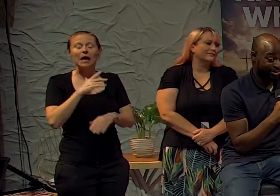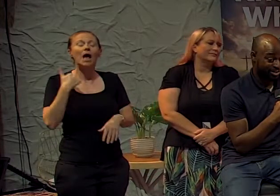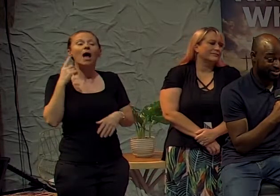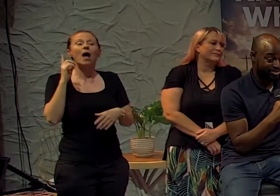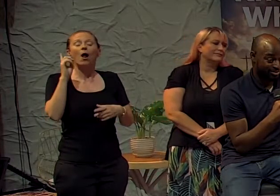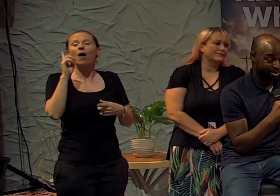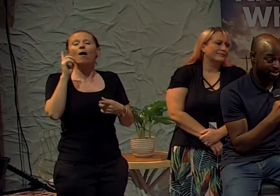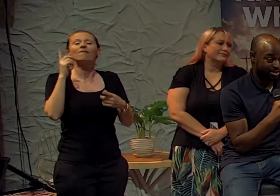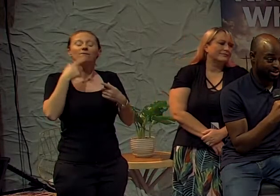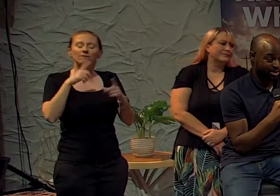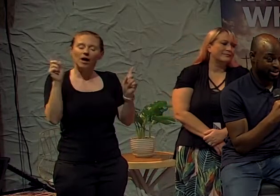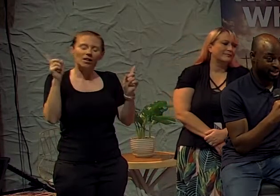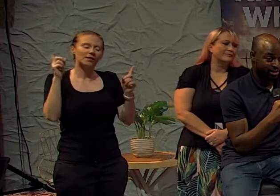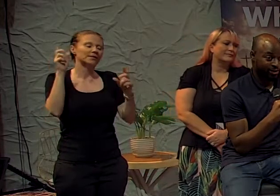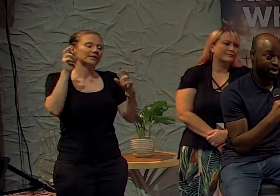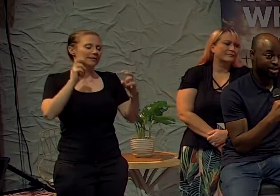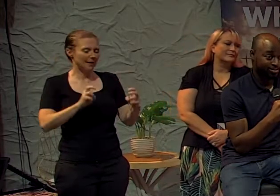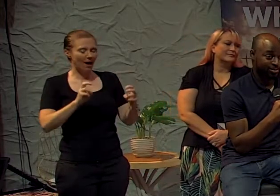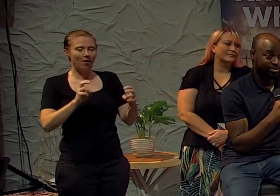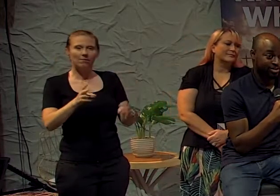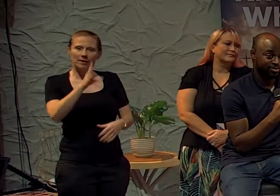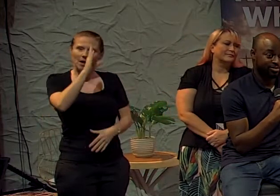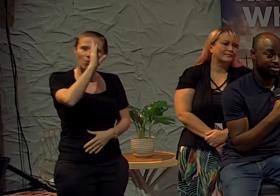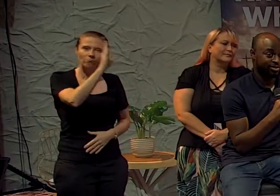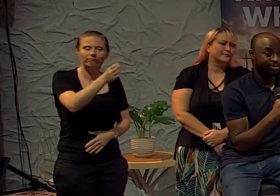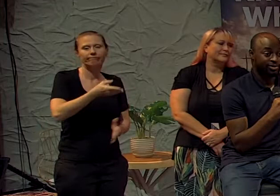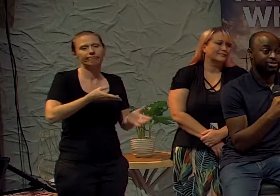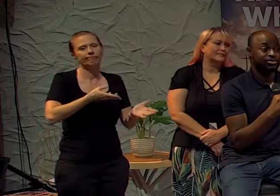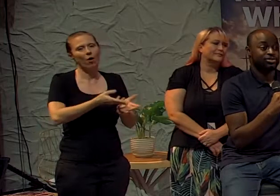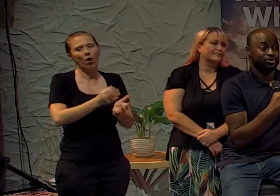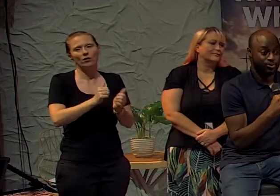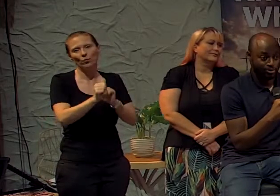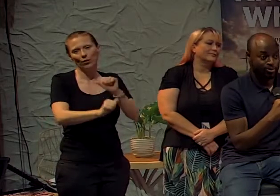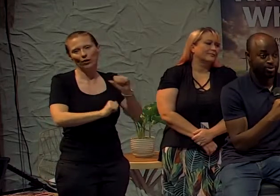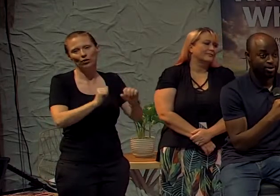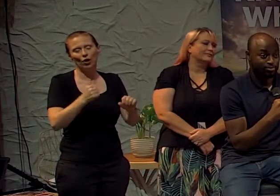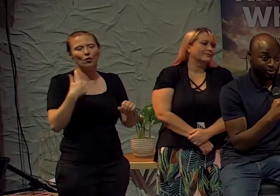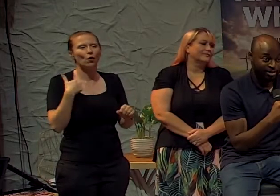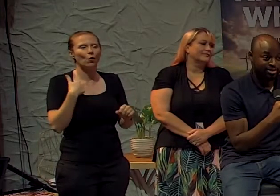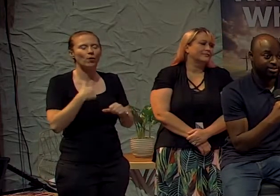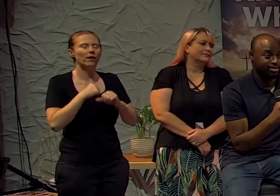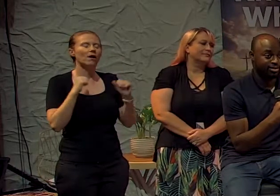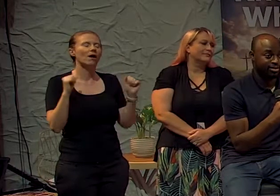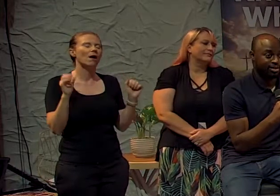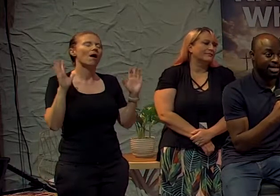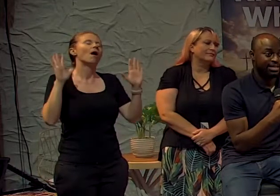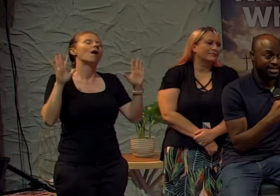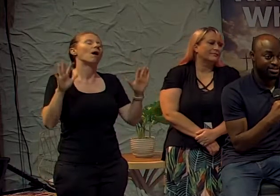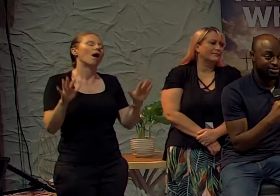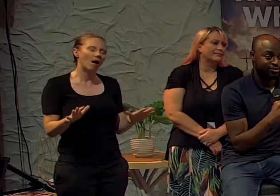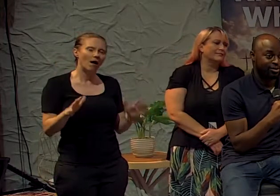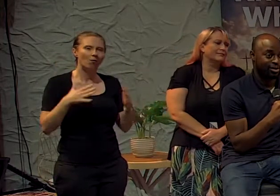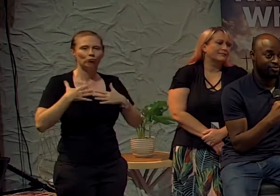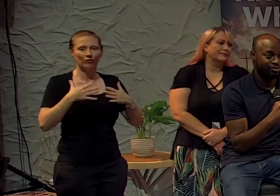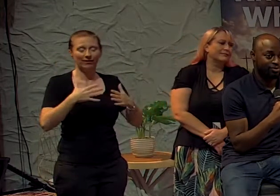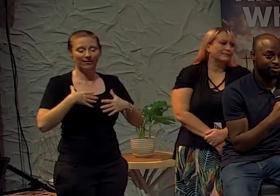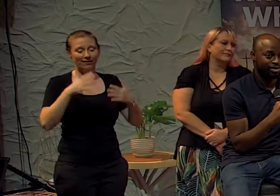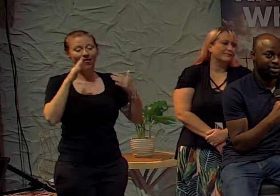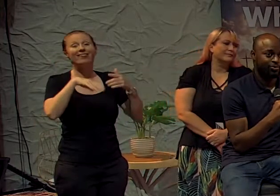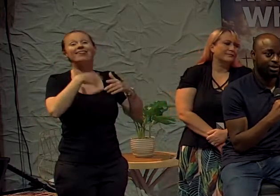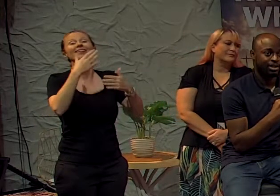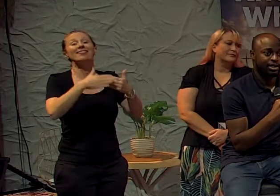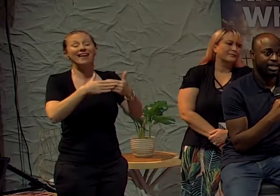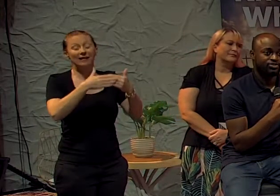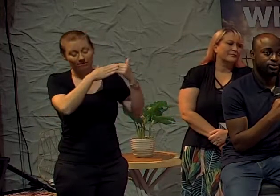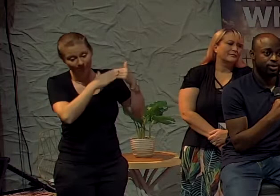down and just be gut level honest with each other that we could just breathe and then start working forward